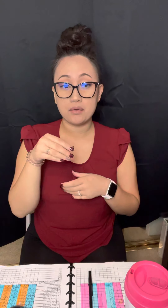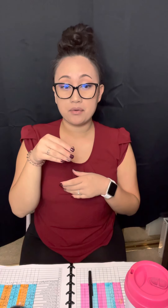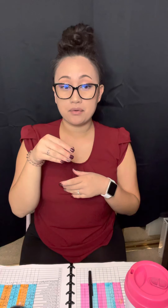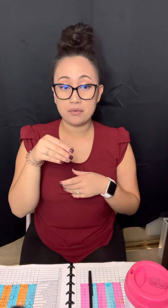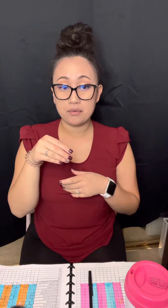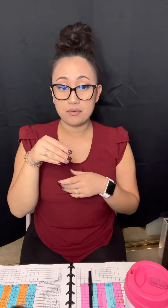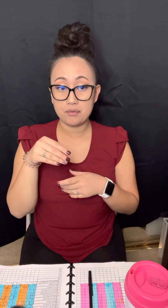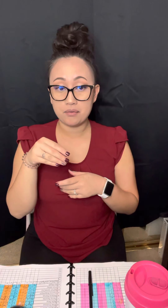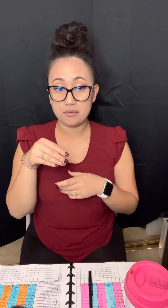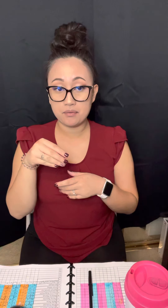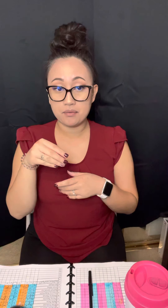Shepard